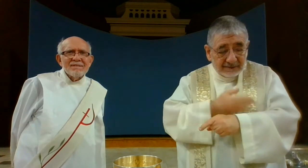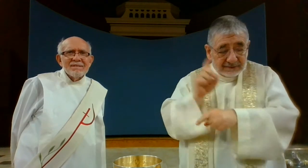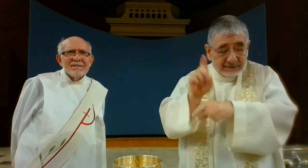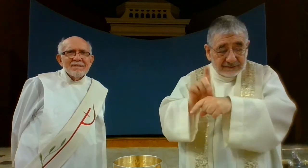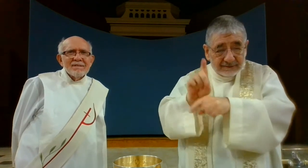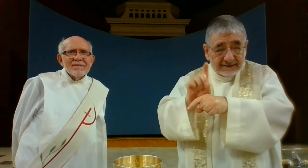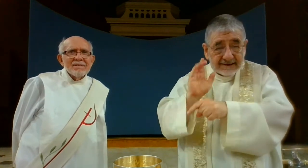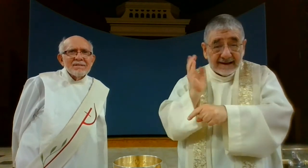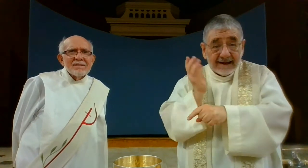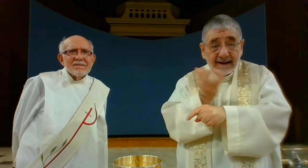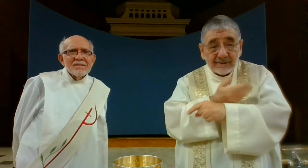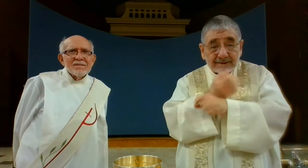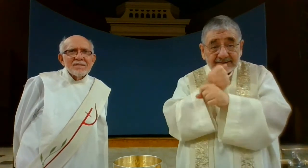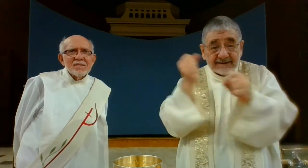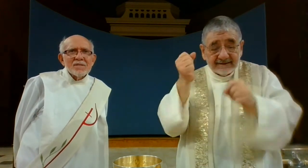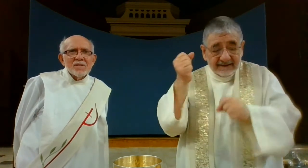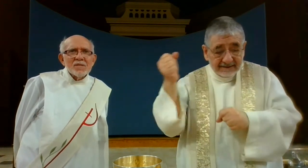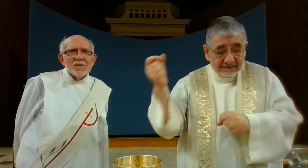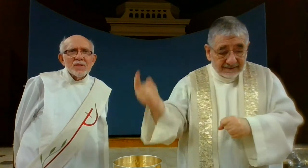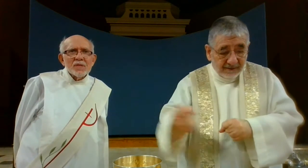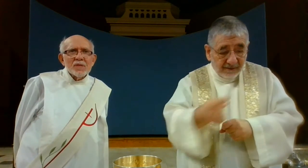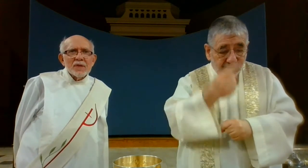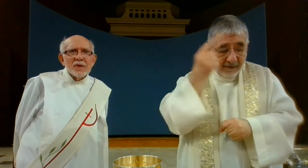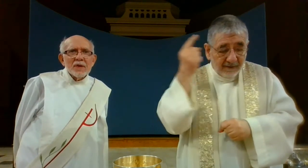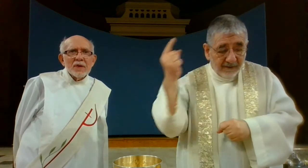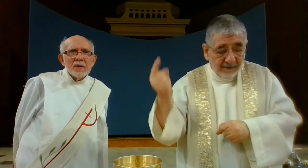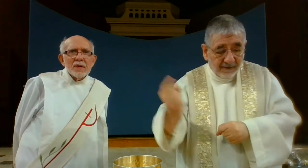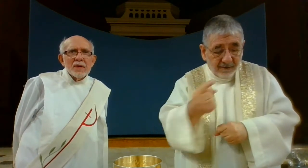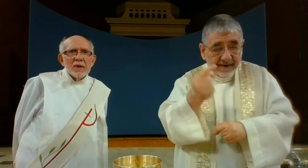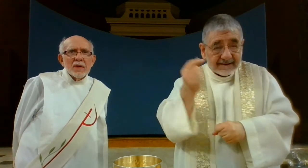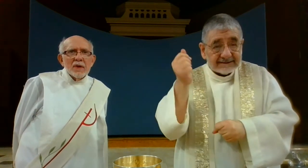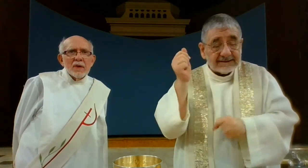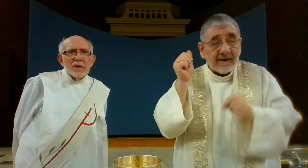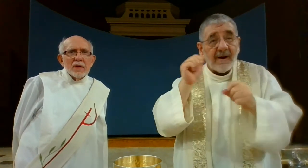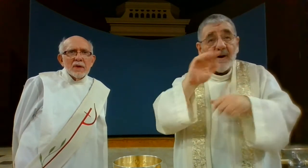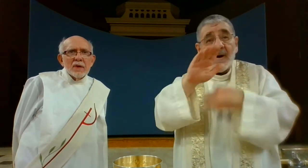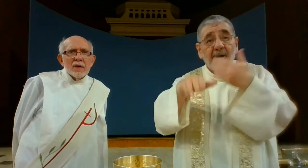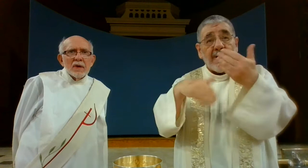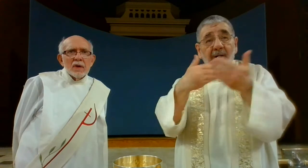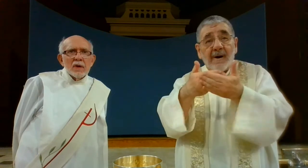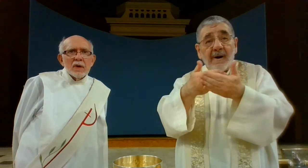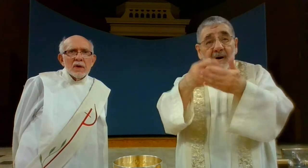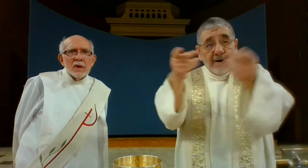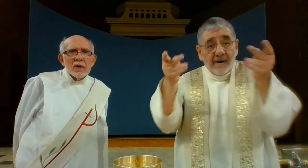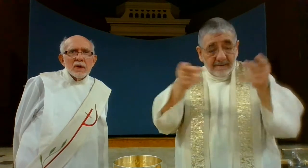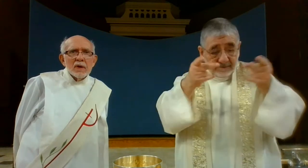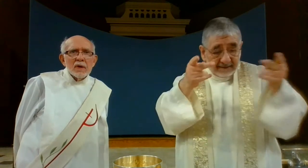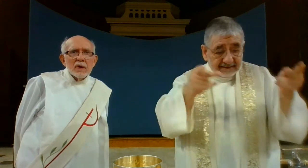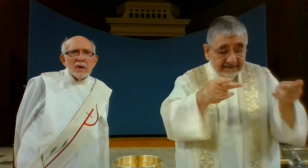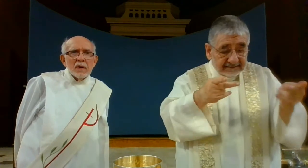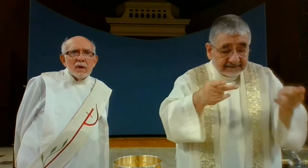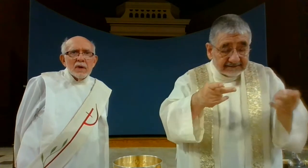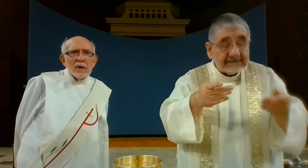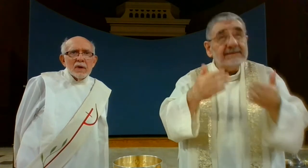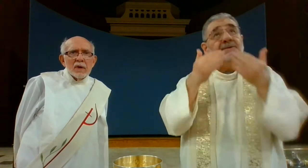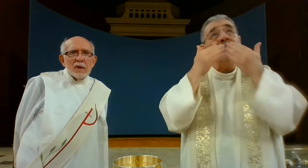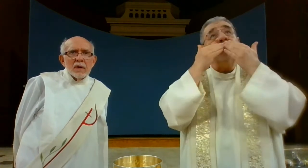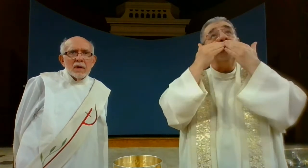is truly right and just, our duty and our salvation, always and everywhere, to give